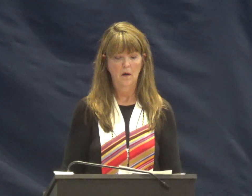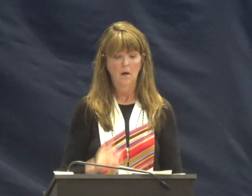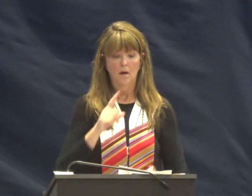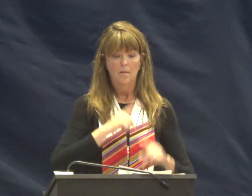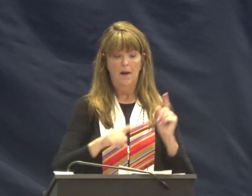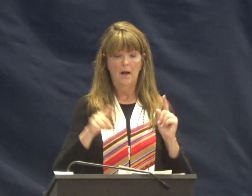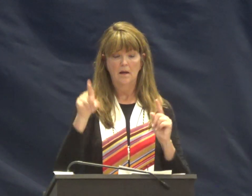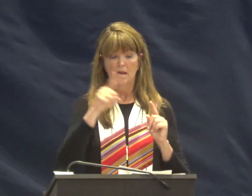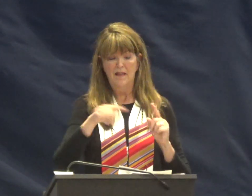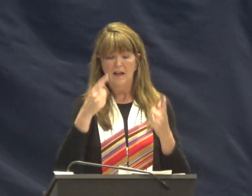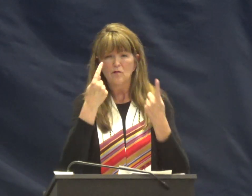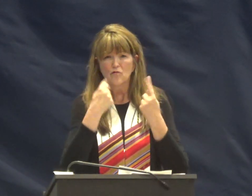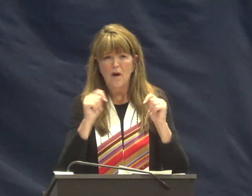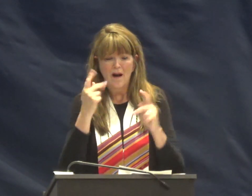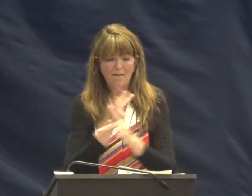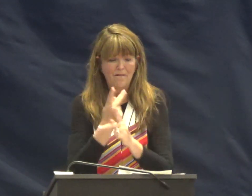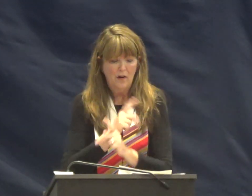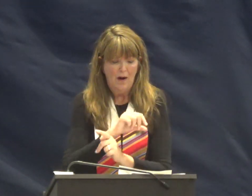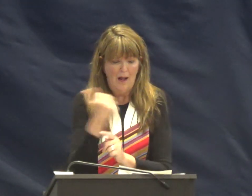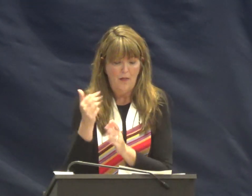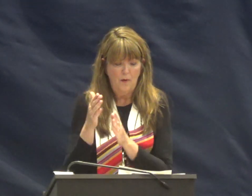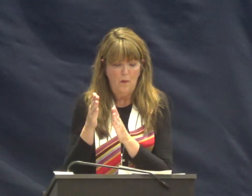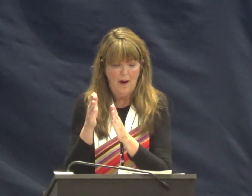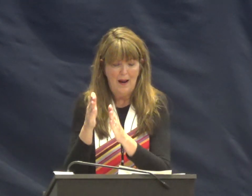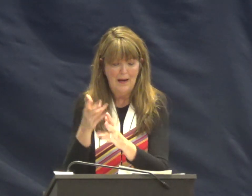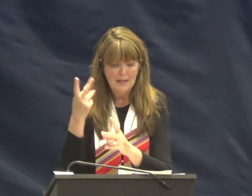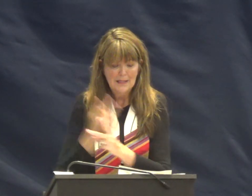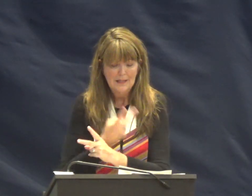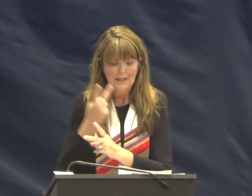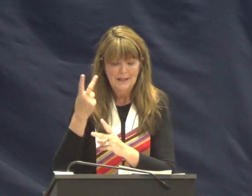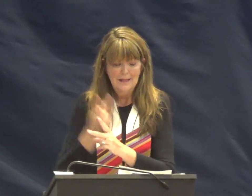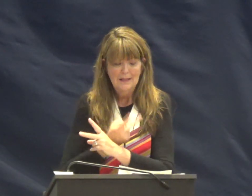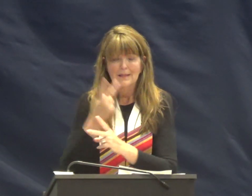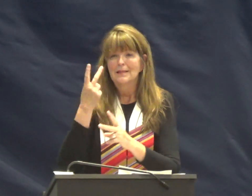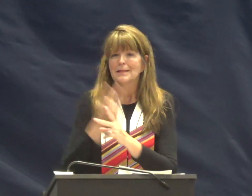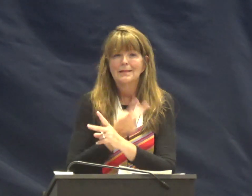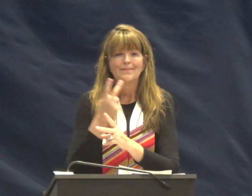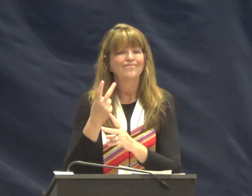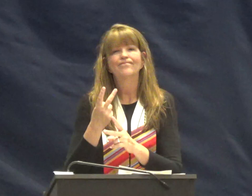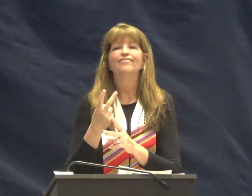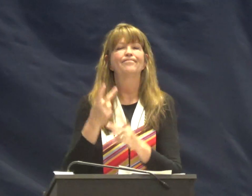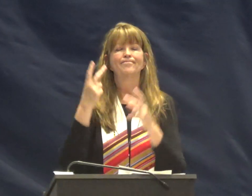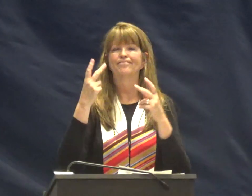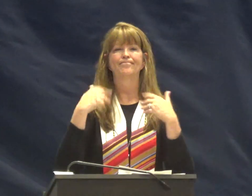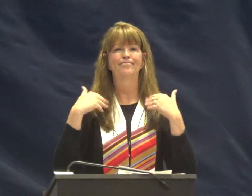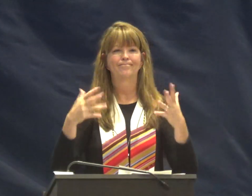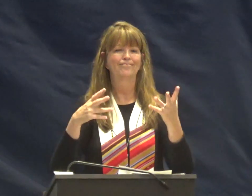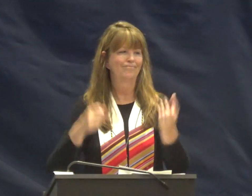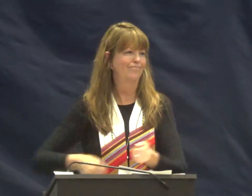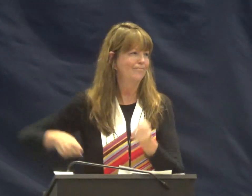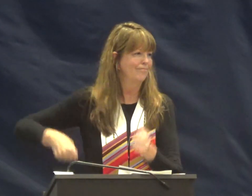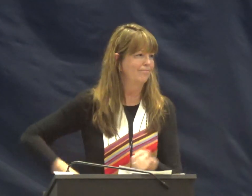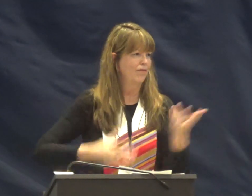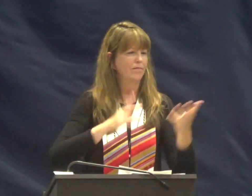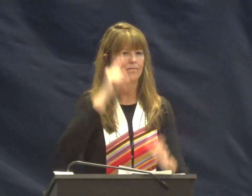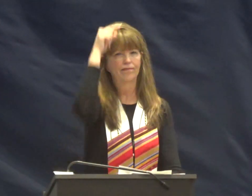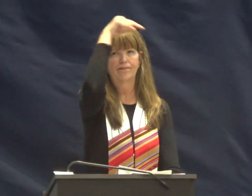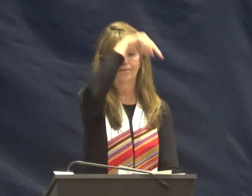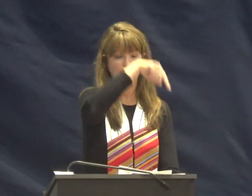So they were going to throw him over the boat, even though they tried to figure out other ways to calm the seas, but they ended up